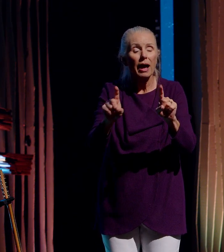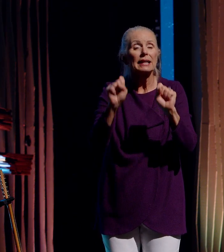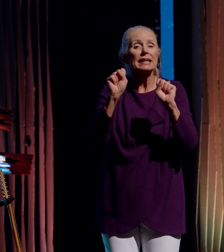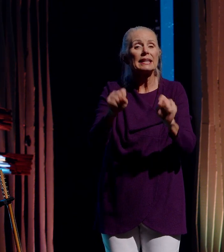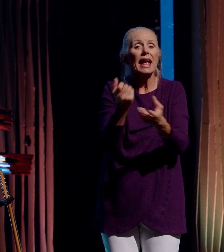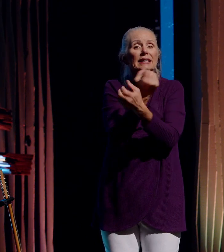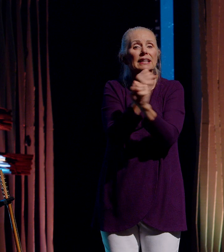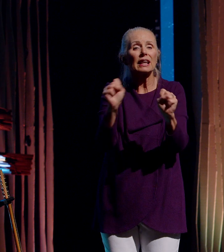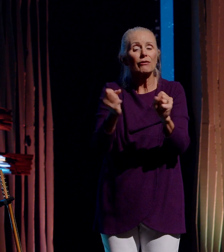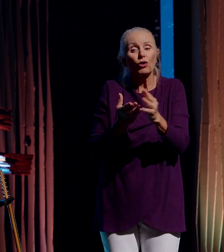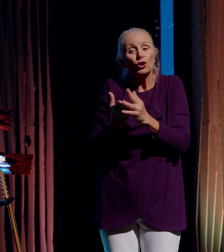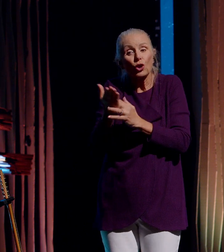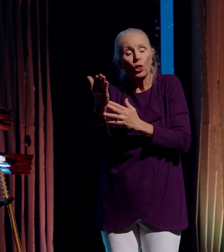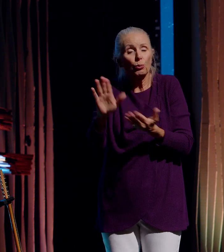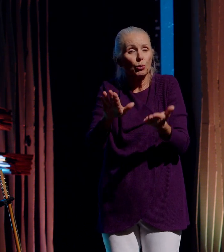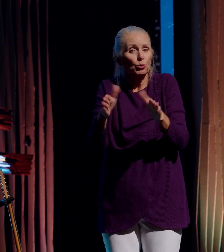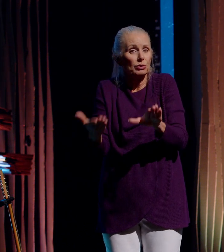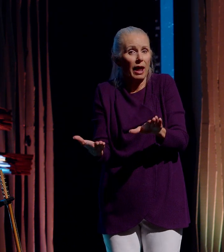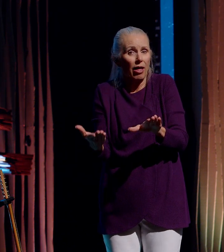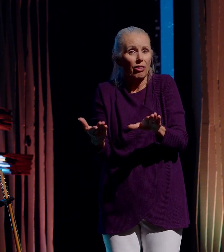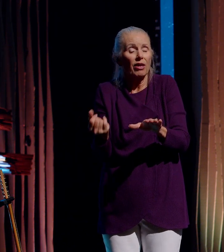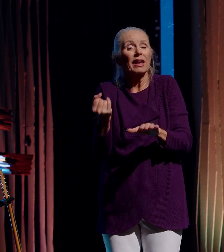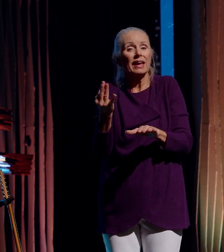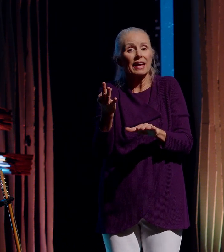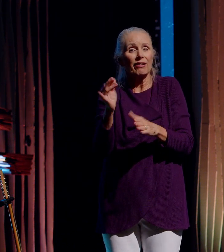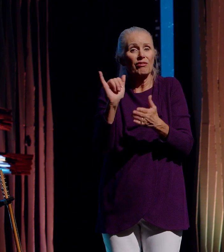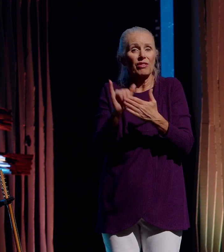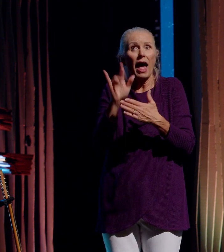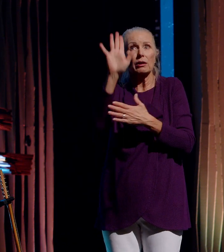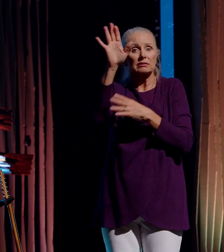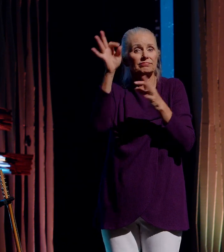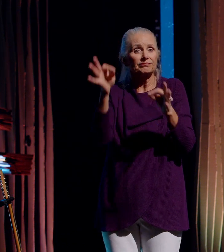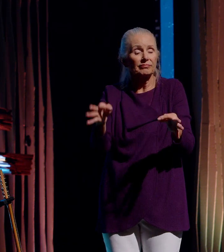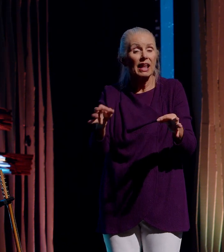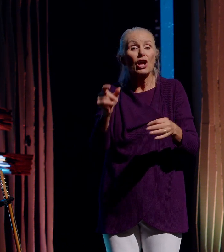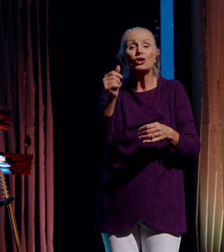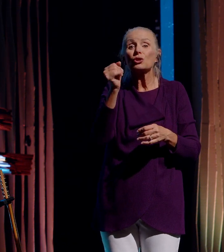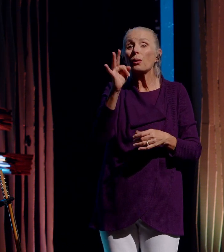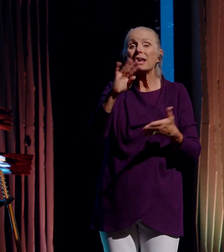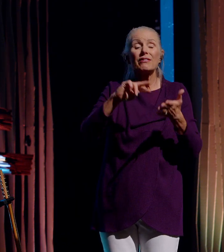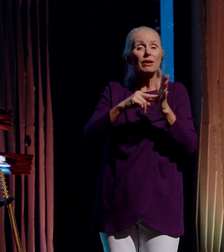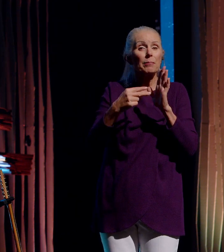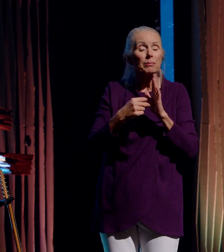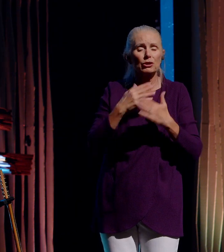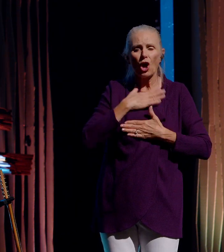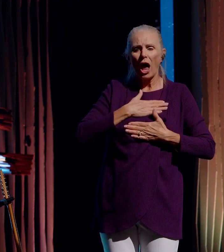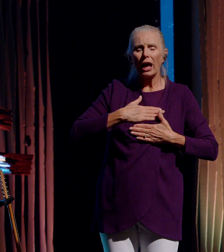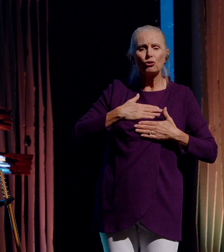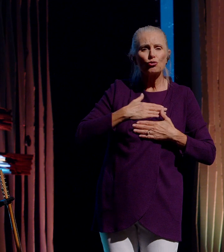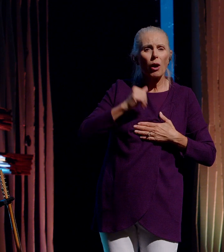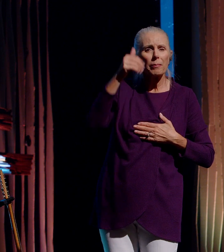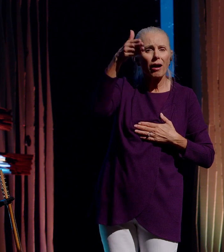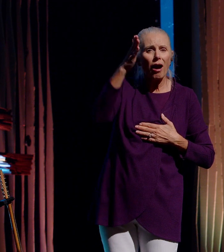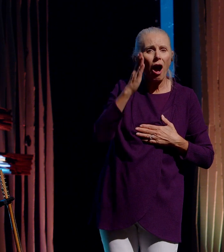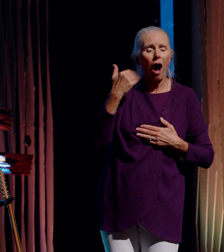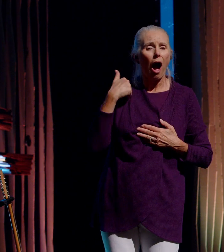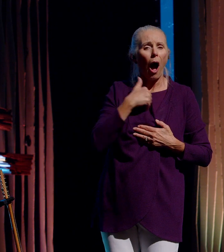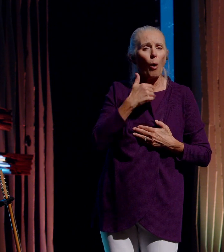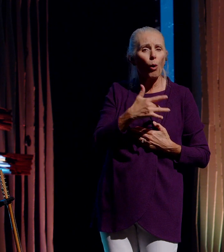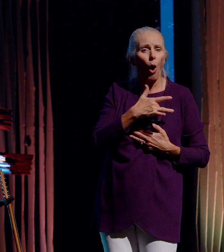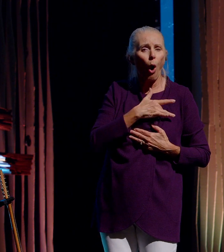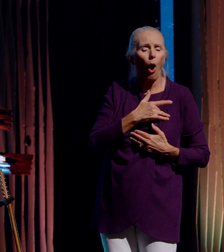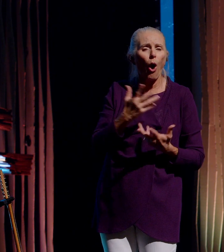death if he chose to do so. And if it would mean the enjoyment of God, which is the longing of our